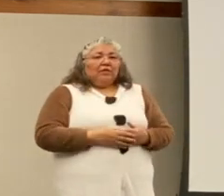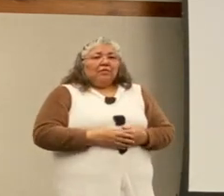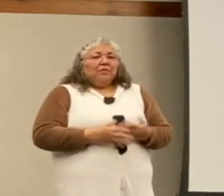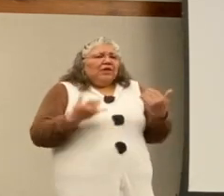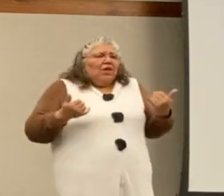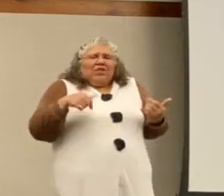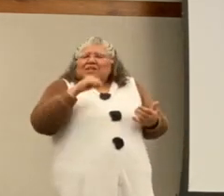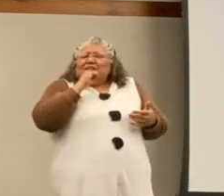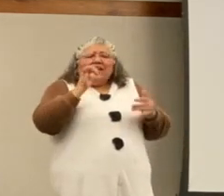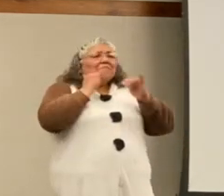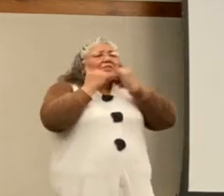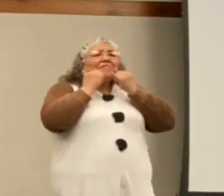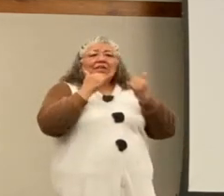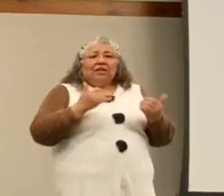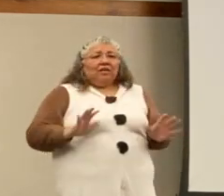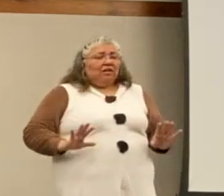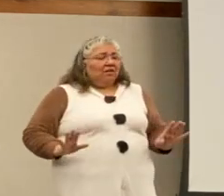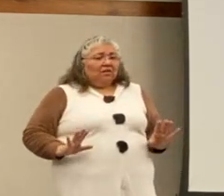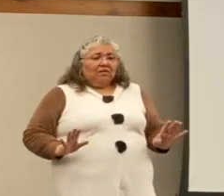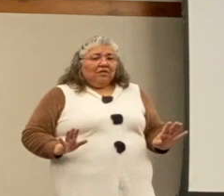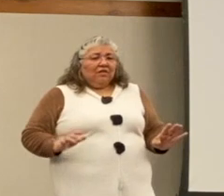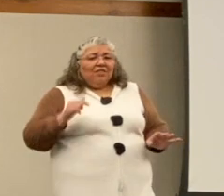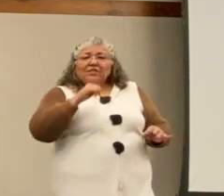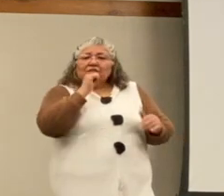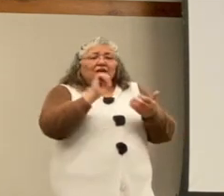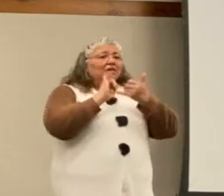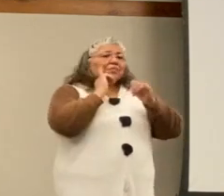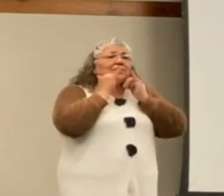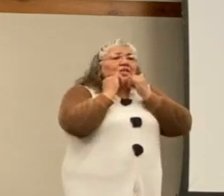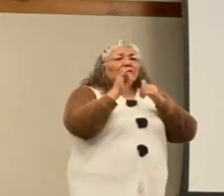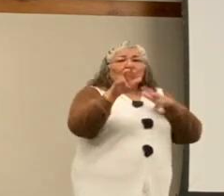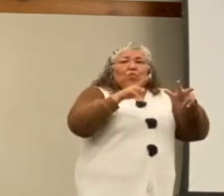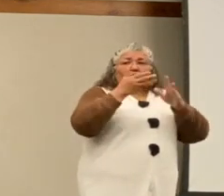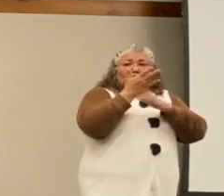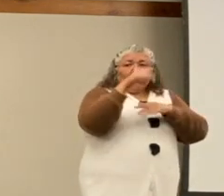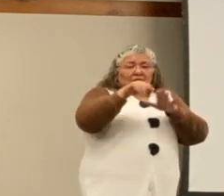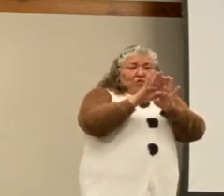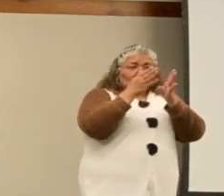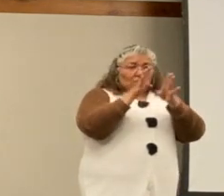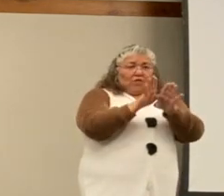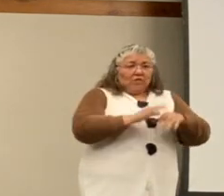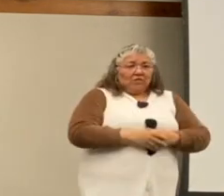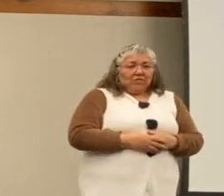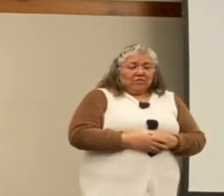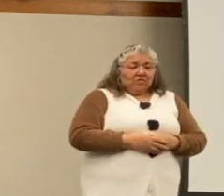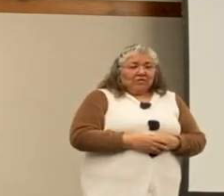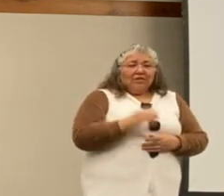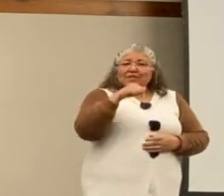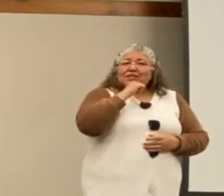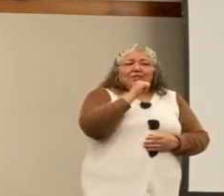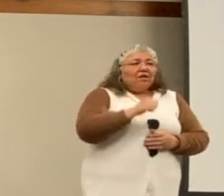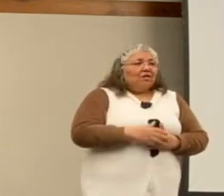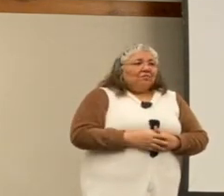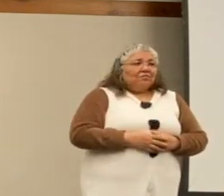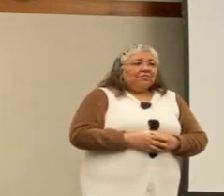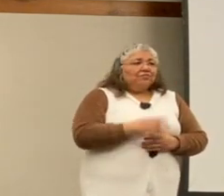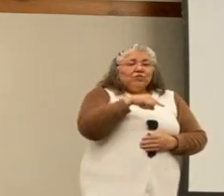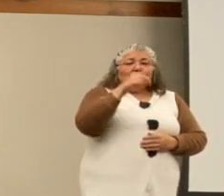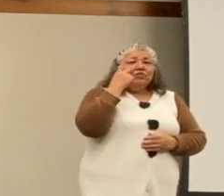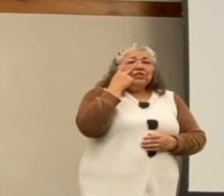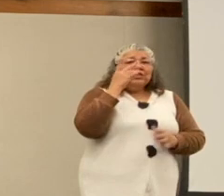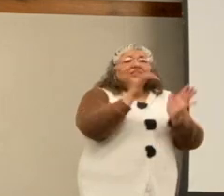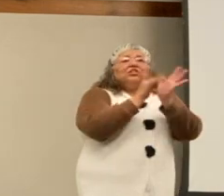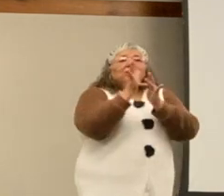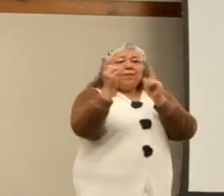It is not a mistake, listen to me, folks. It is not a mistake that you walk through these doors today. It's not. You see, Jesus